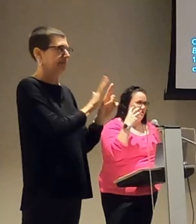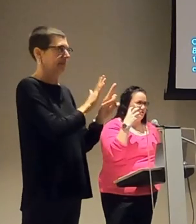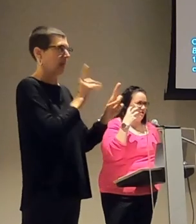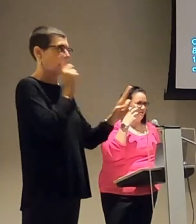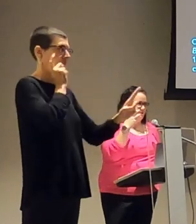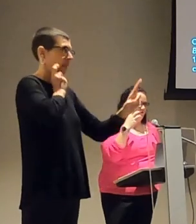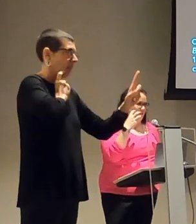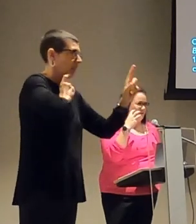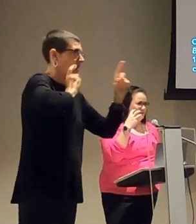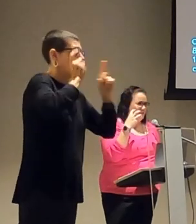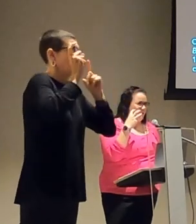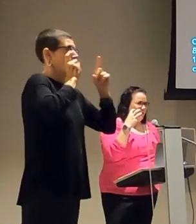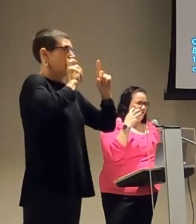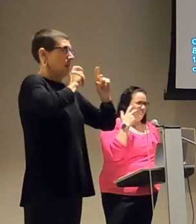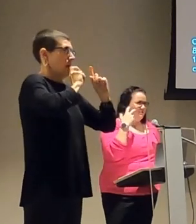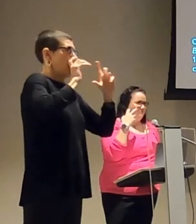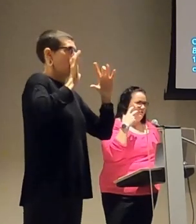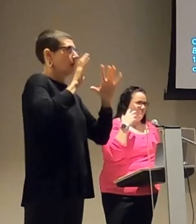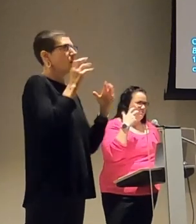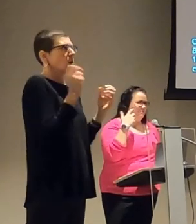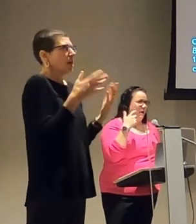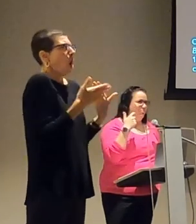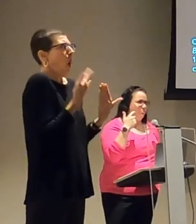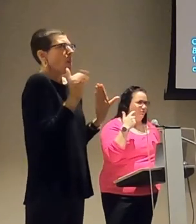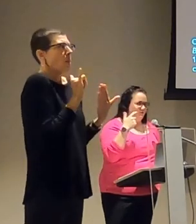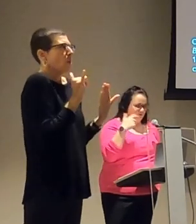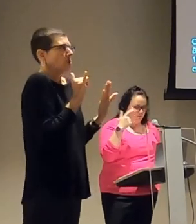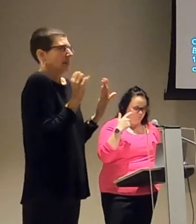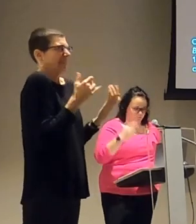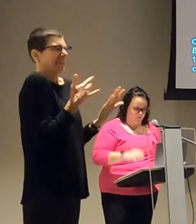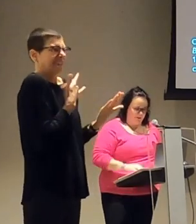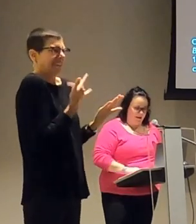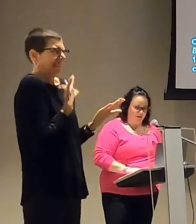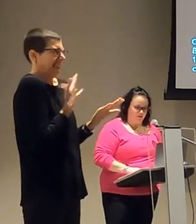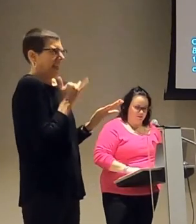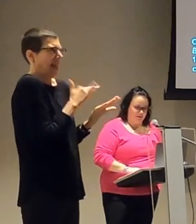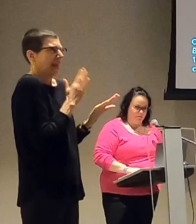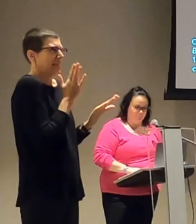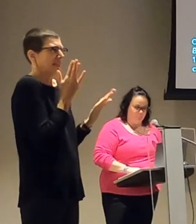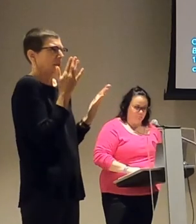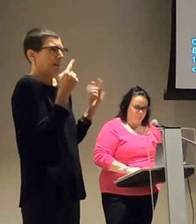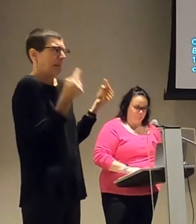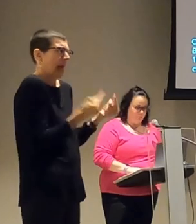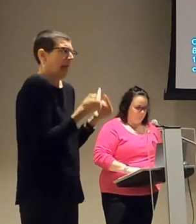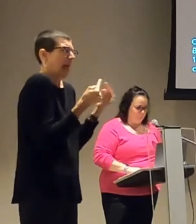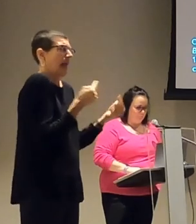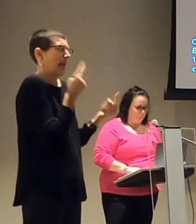incredible expression on his face. It's almost palpable, the pain that you see.